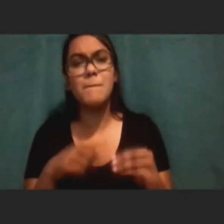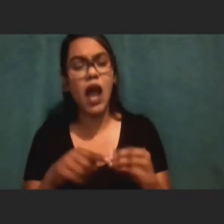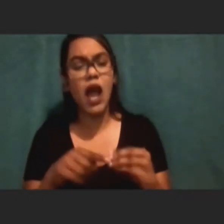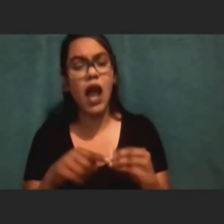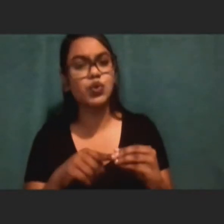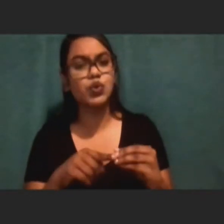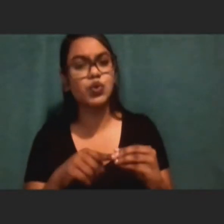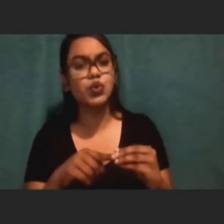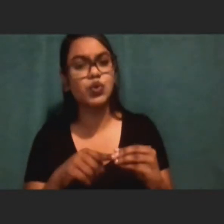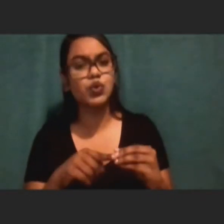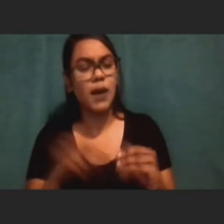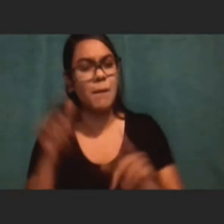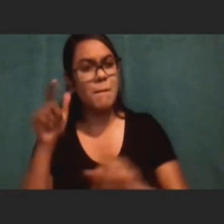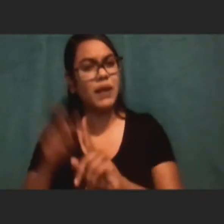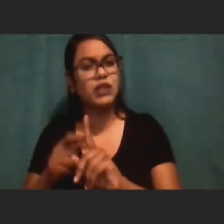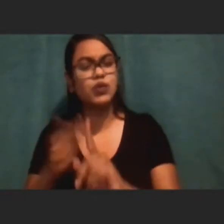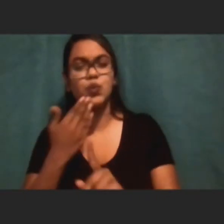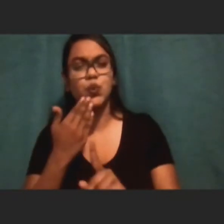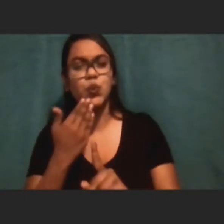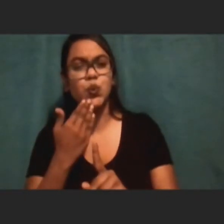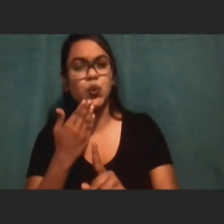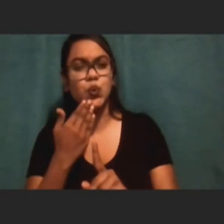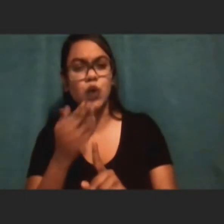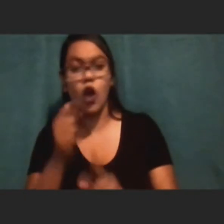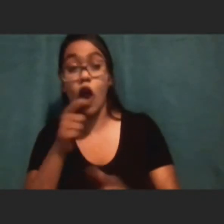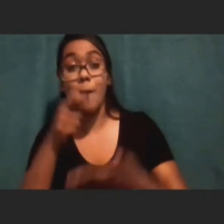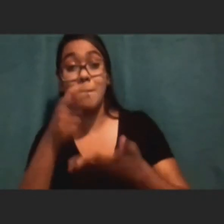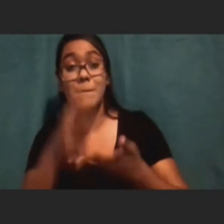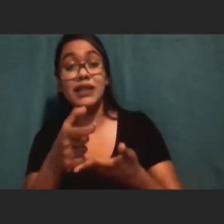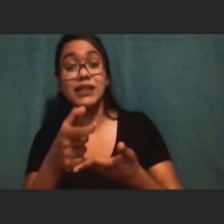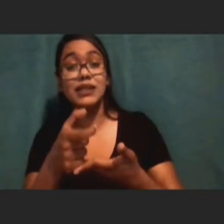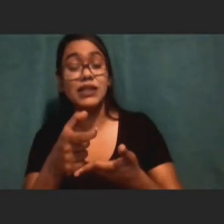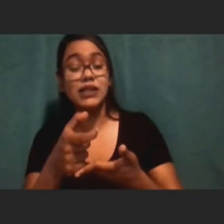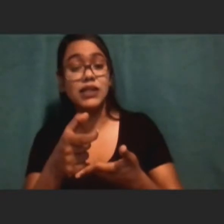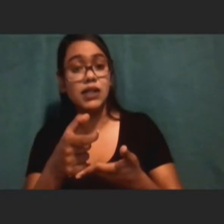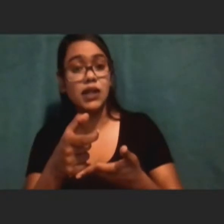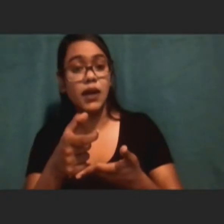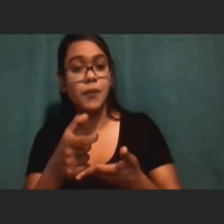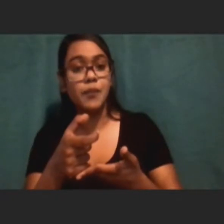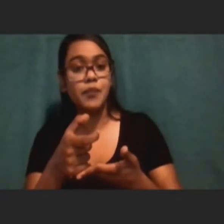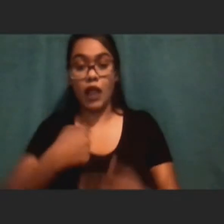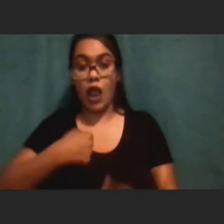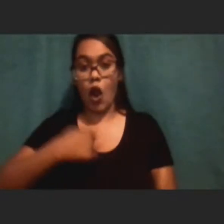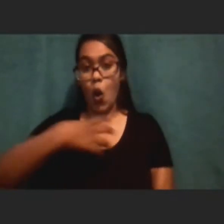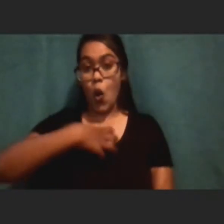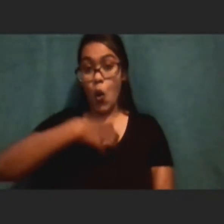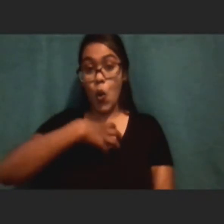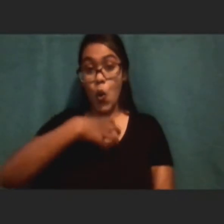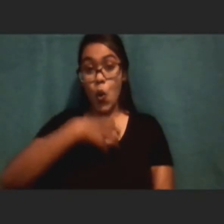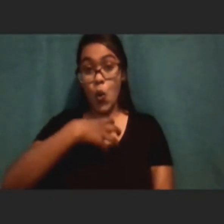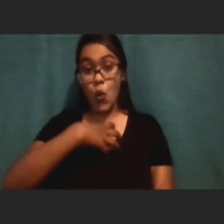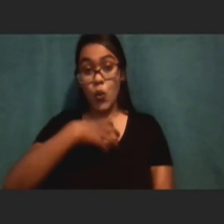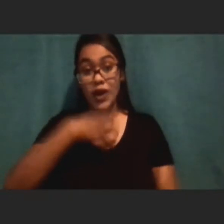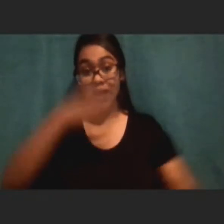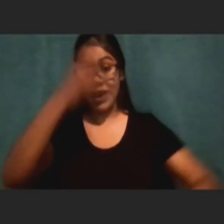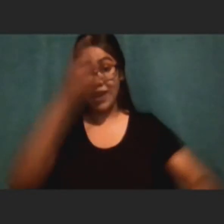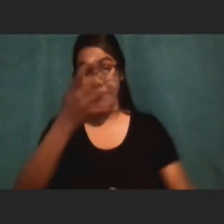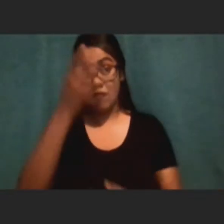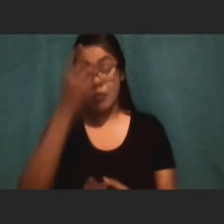was somebody who said that we have, by our own admission, that there is not enough